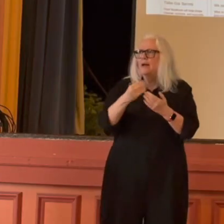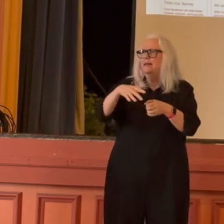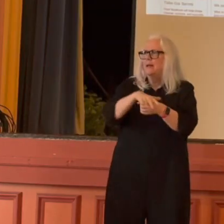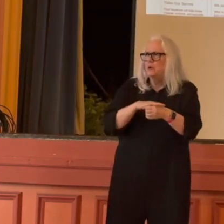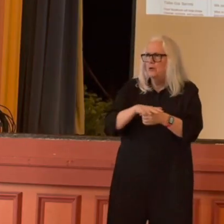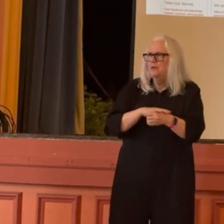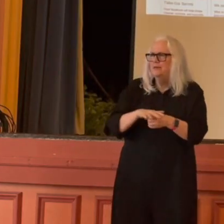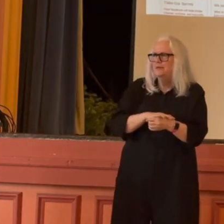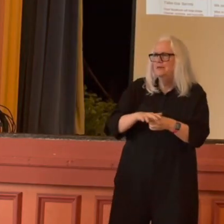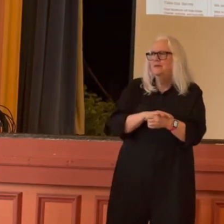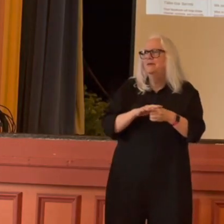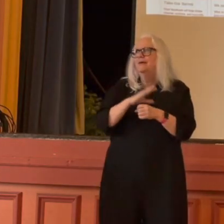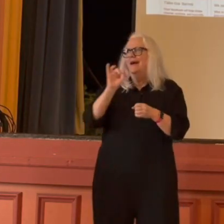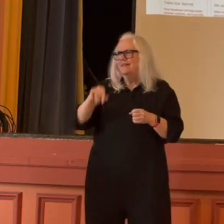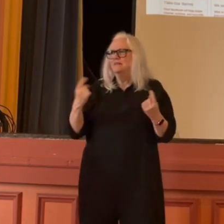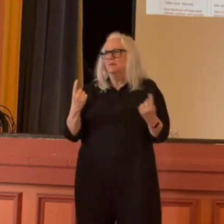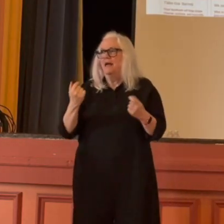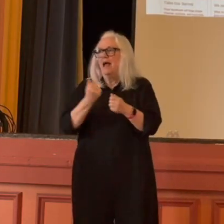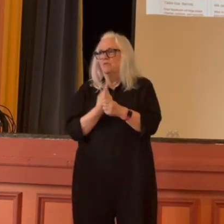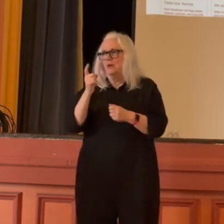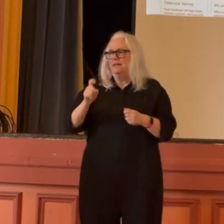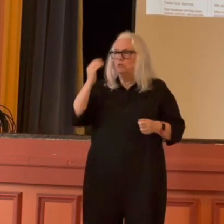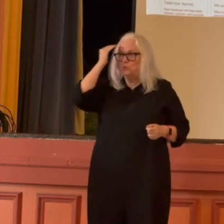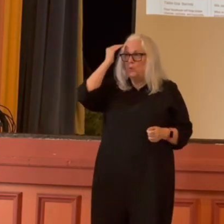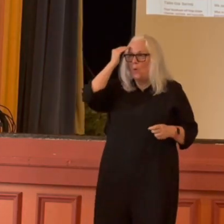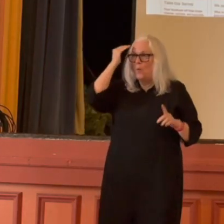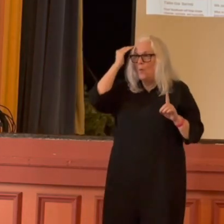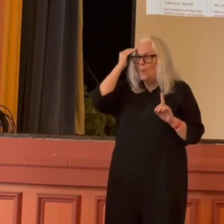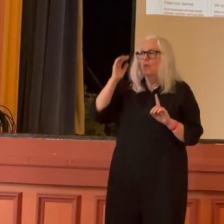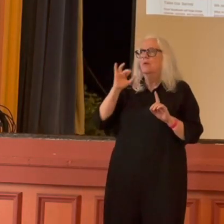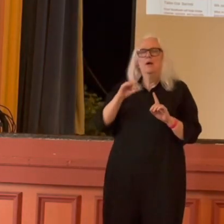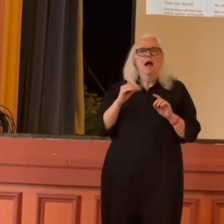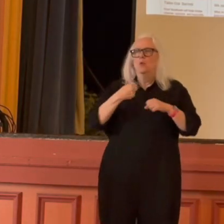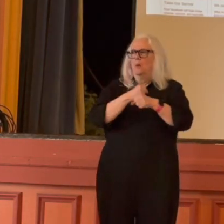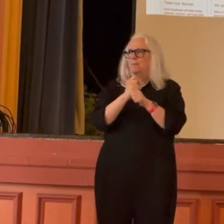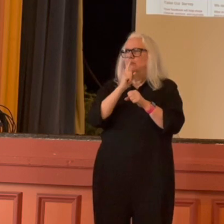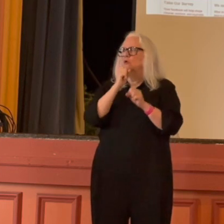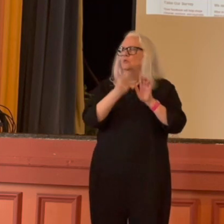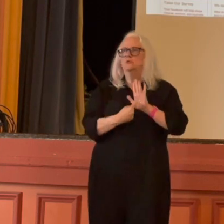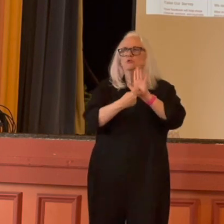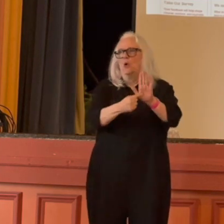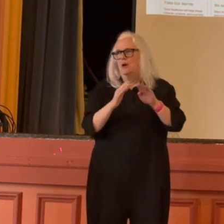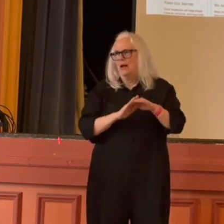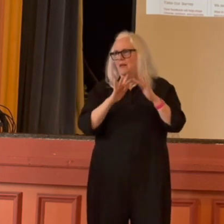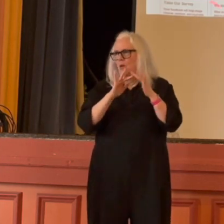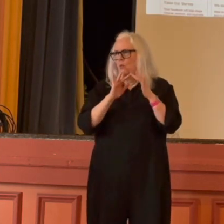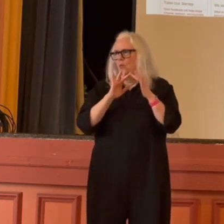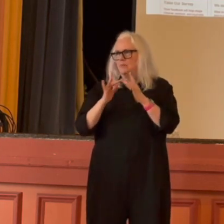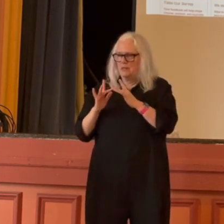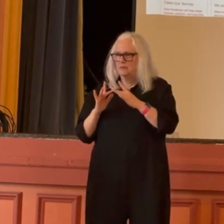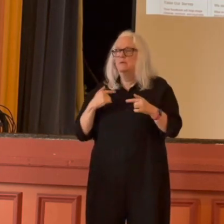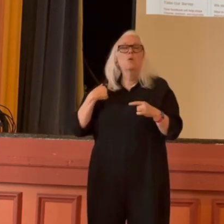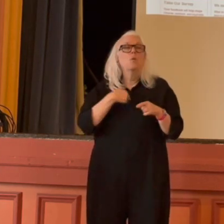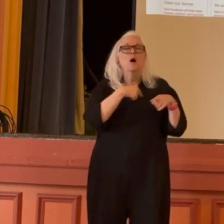those are questions that everyone needs to know, so we'll be sure to compile those and get those displayed on the website. We also